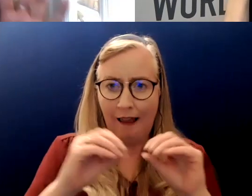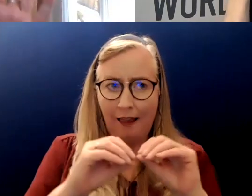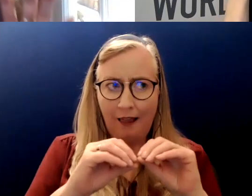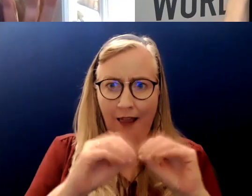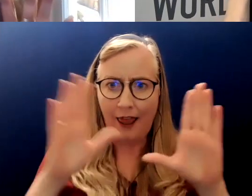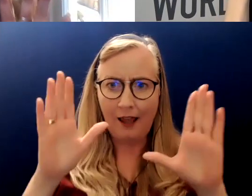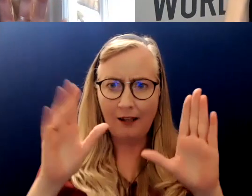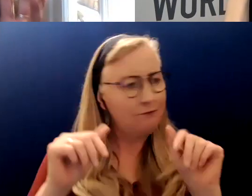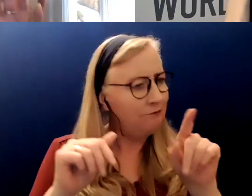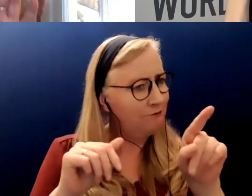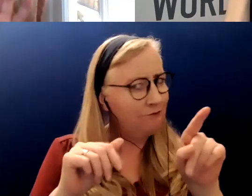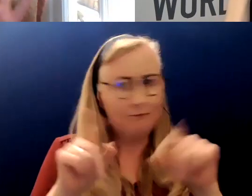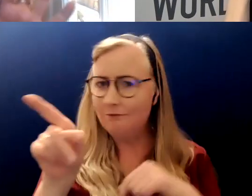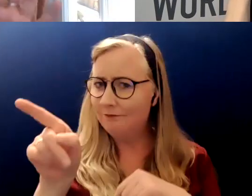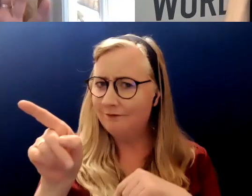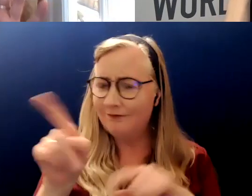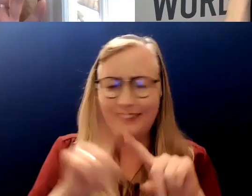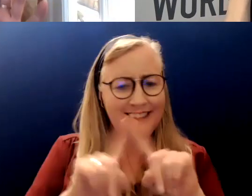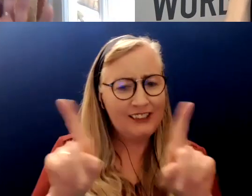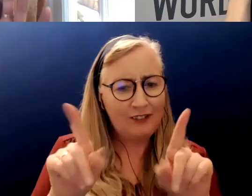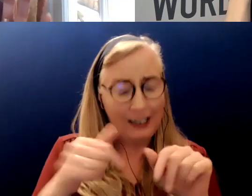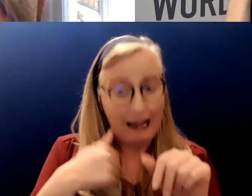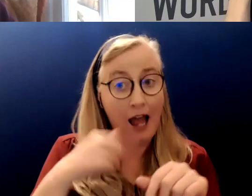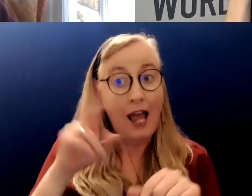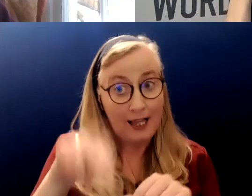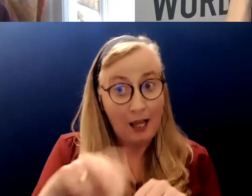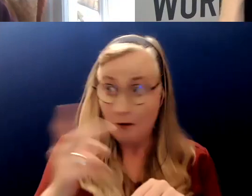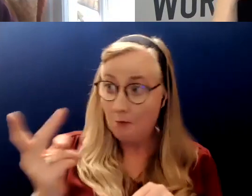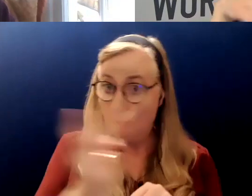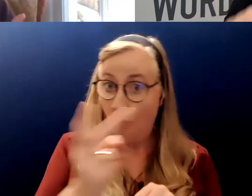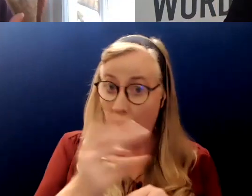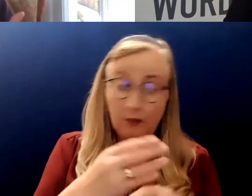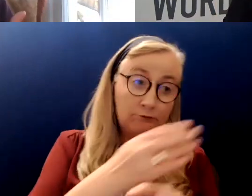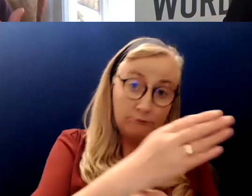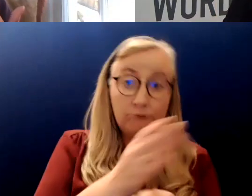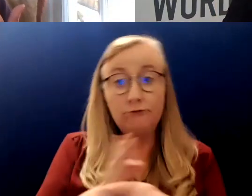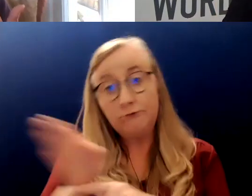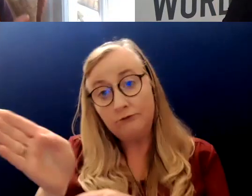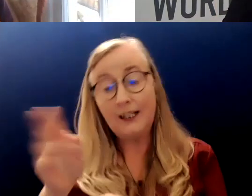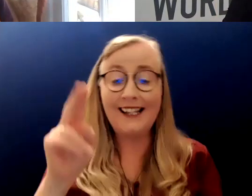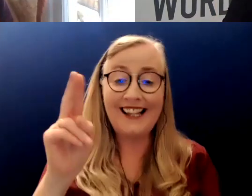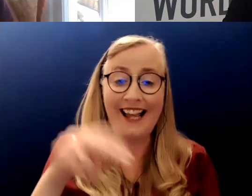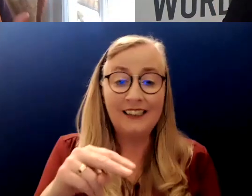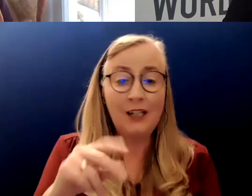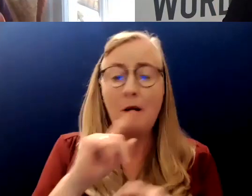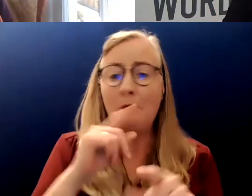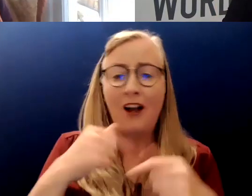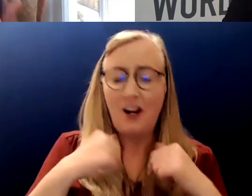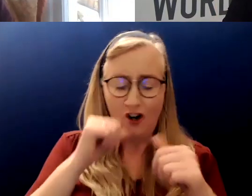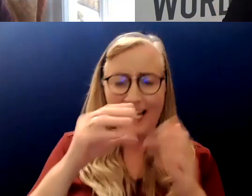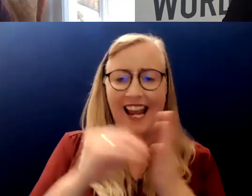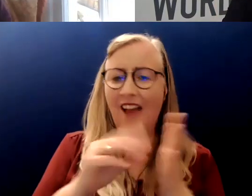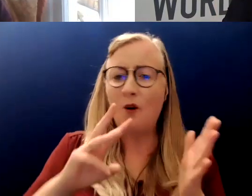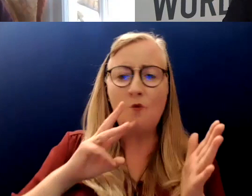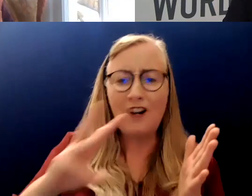were these two places and I could function in both of them. but there weren't words at that time. There wasn't